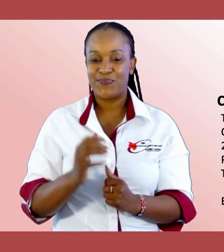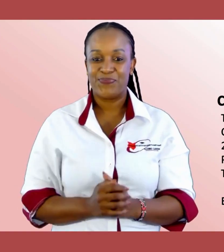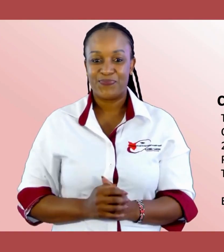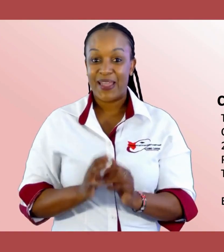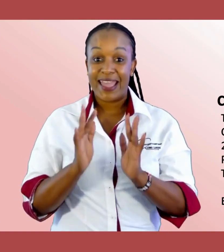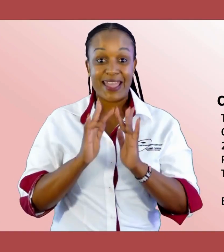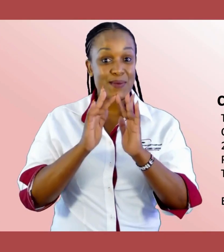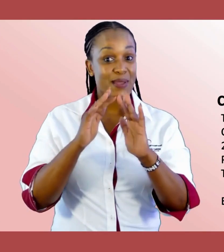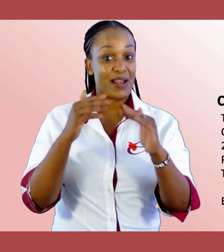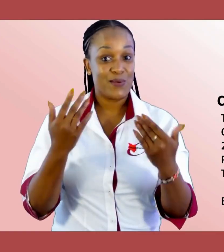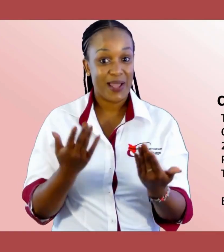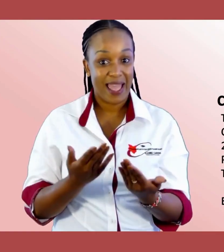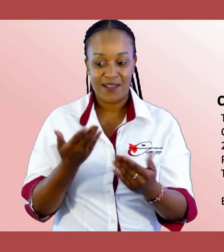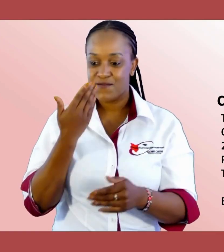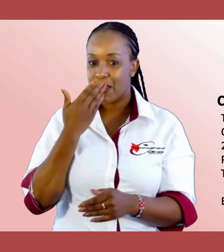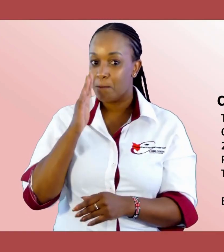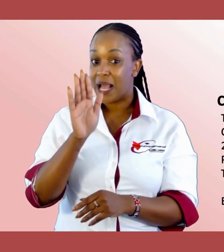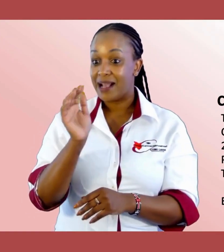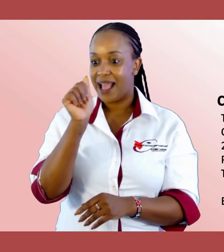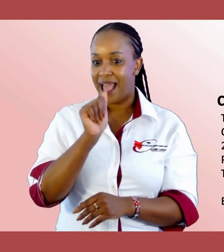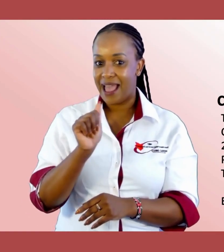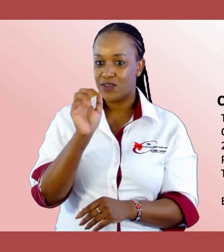2023030000. Email